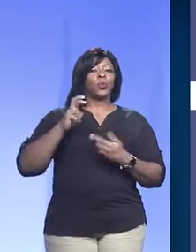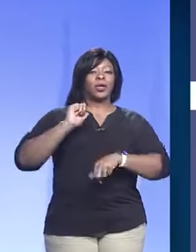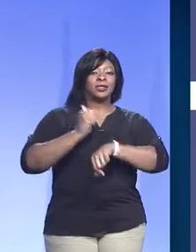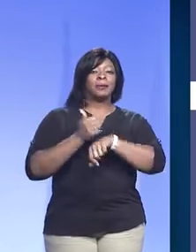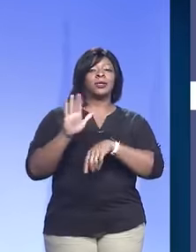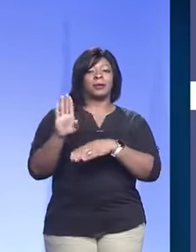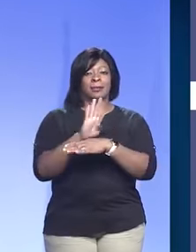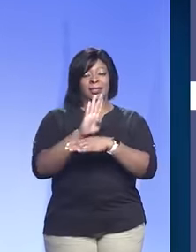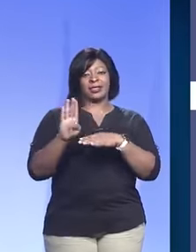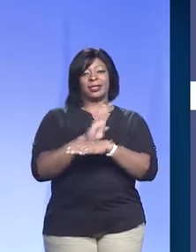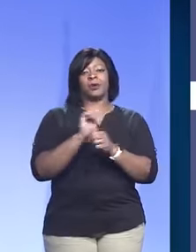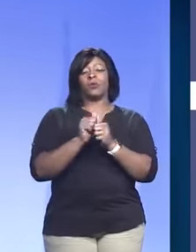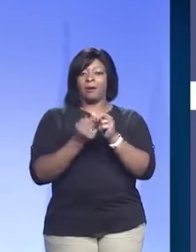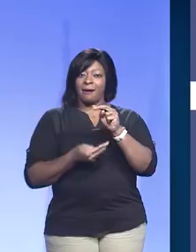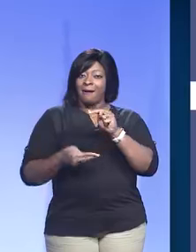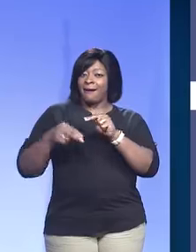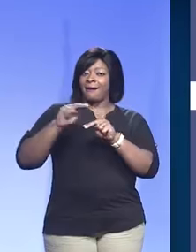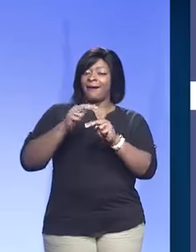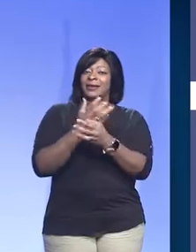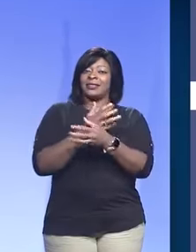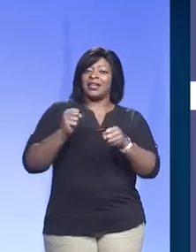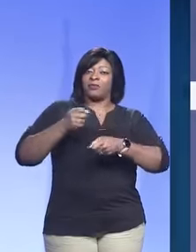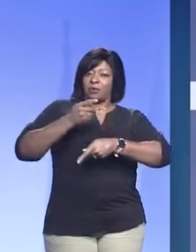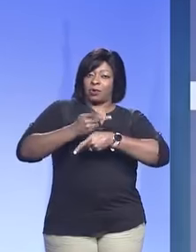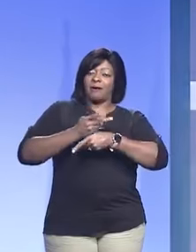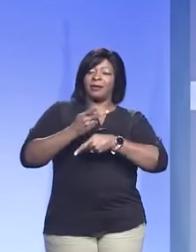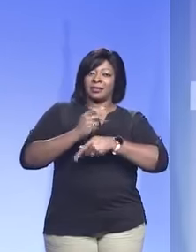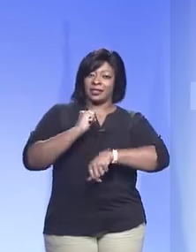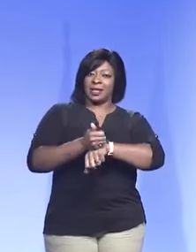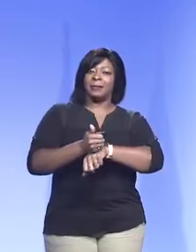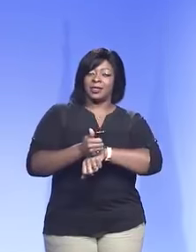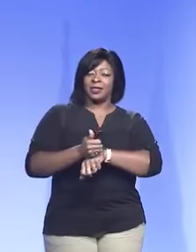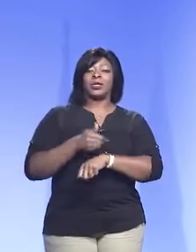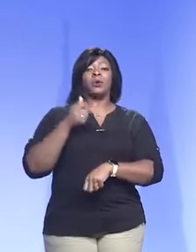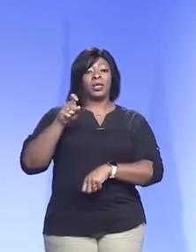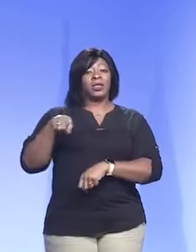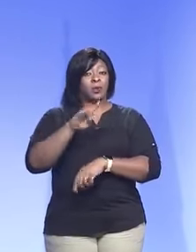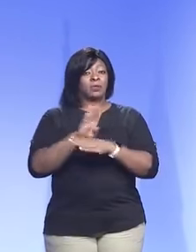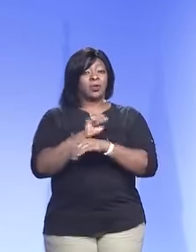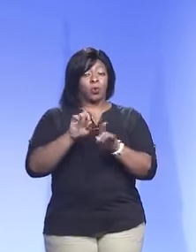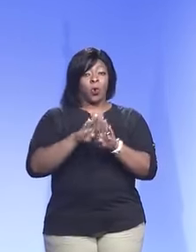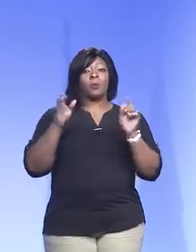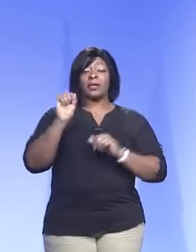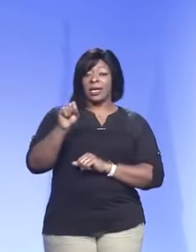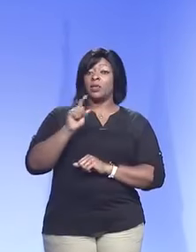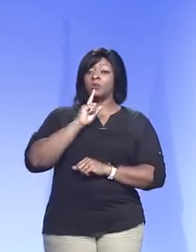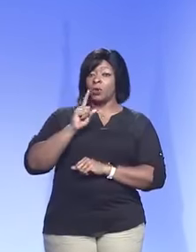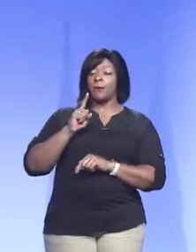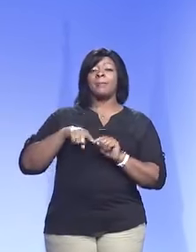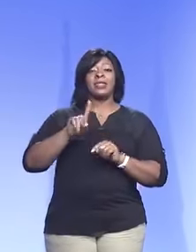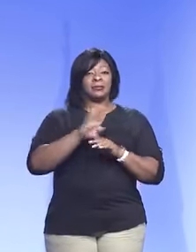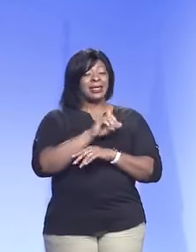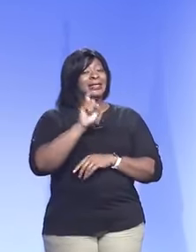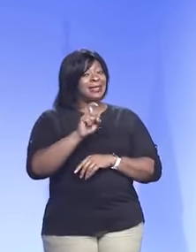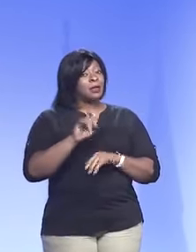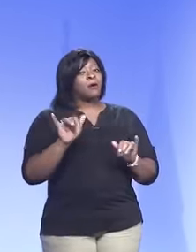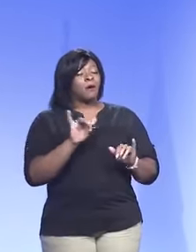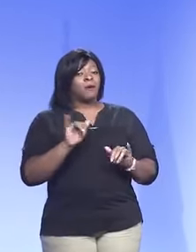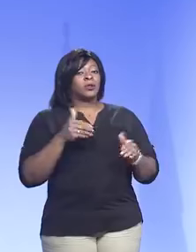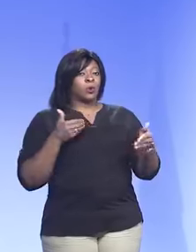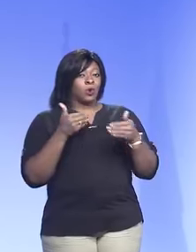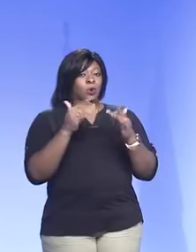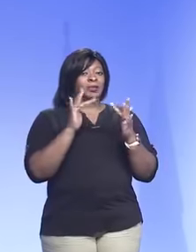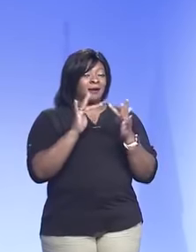reestablish their businesses with heightened safety precautions. And we need these businesses to open, sure, but we need these businesses, since they are in